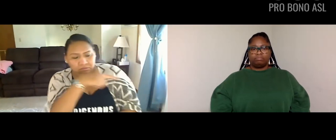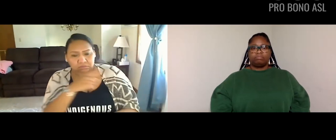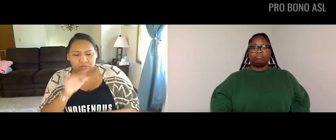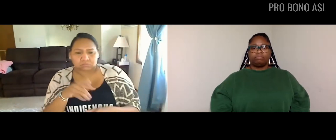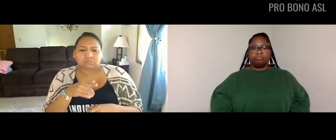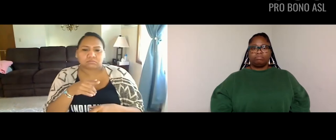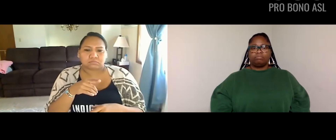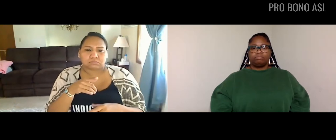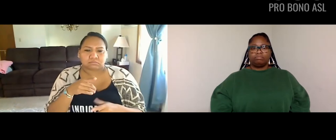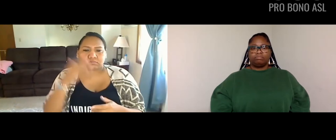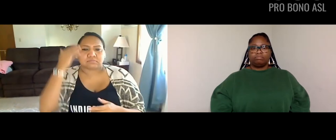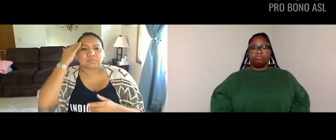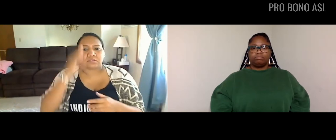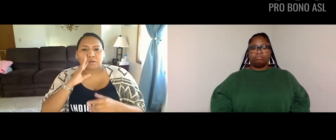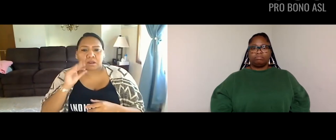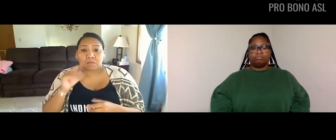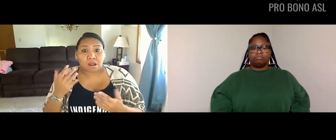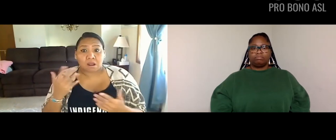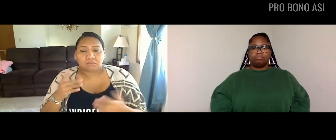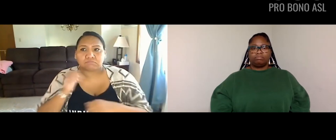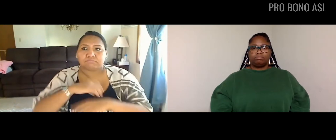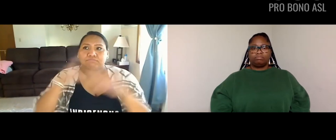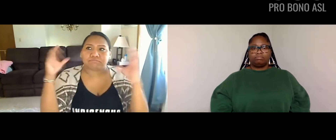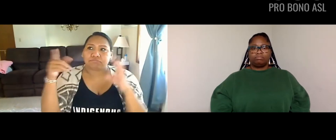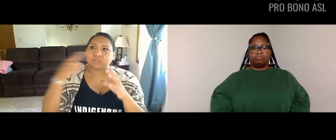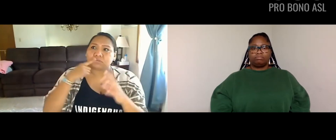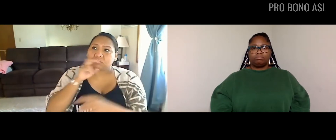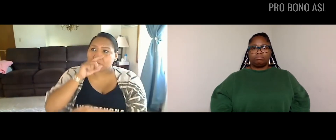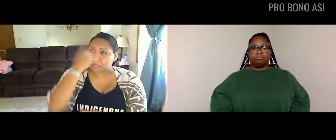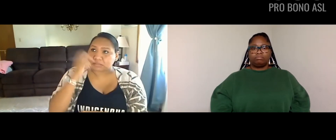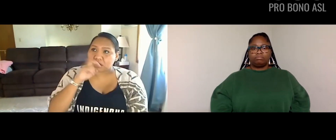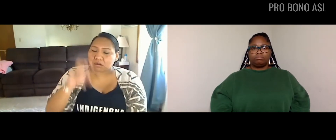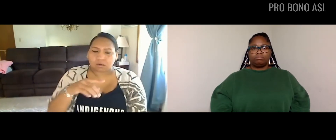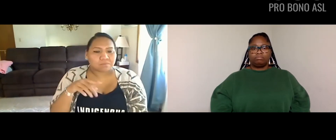It's our sacred land that they put that pipeline in.